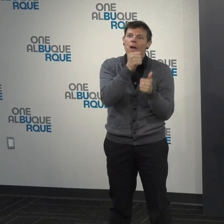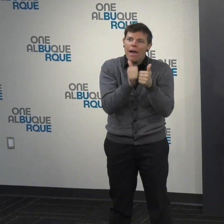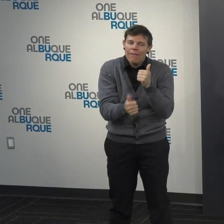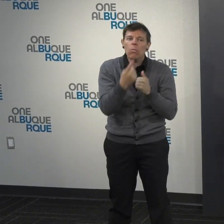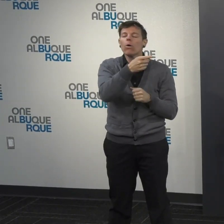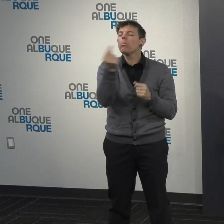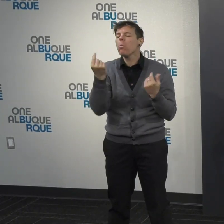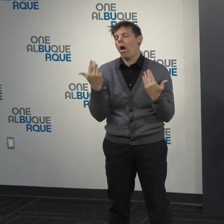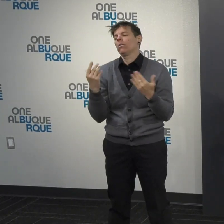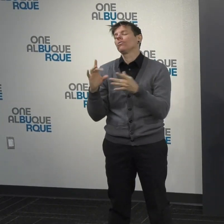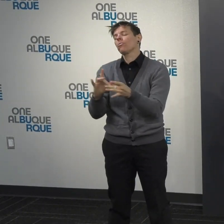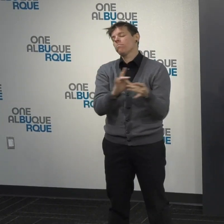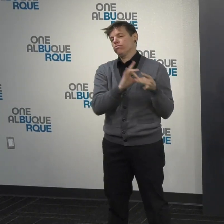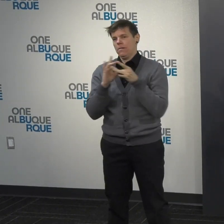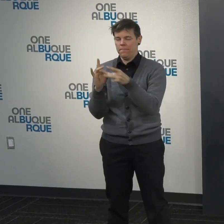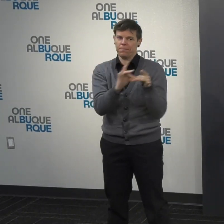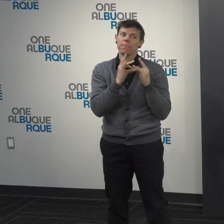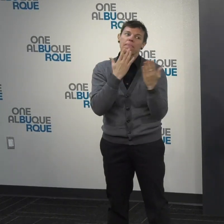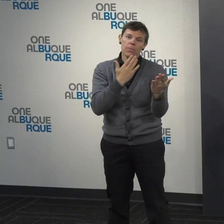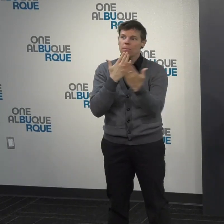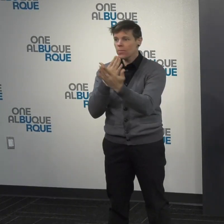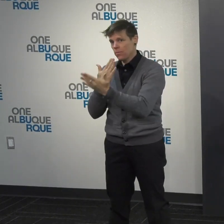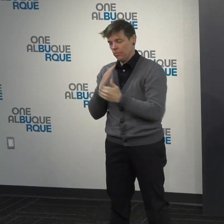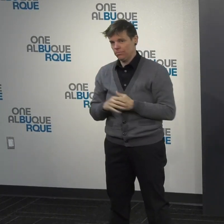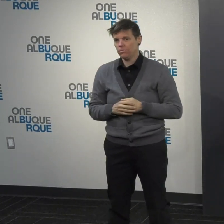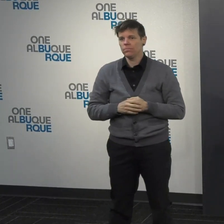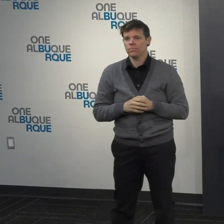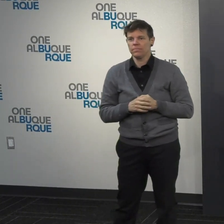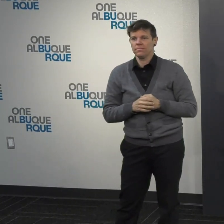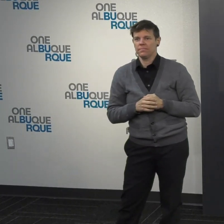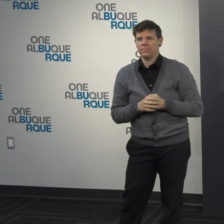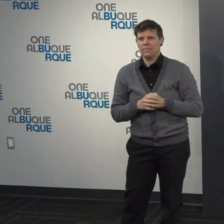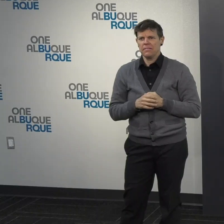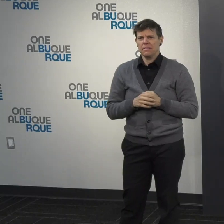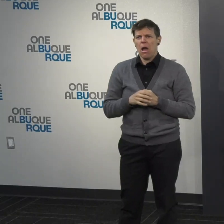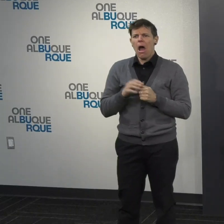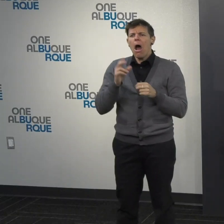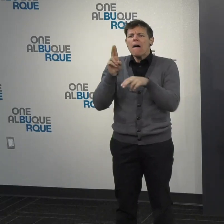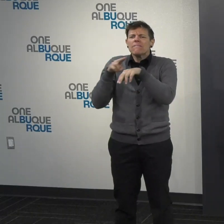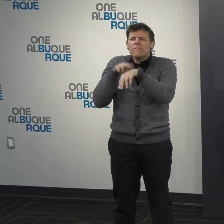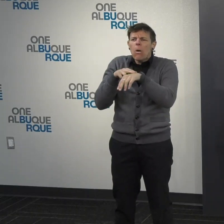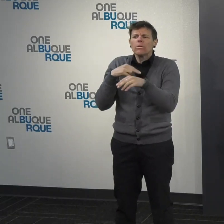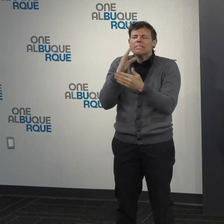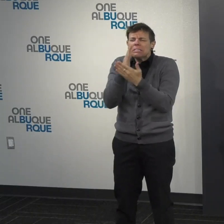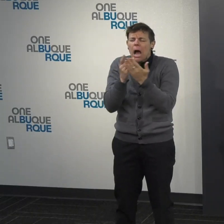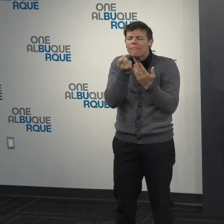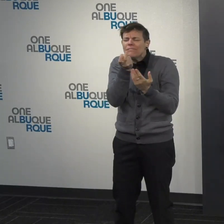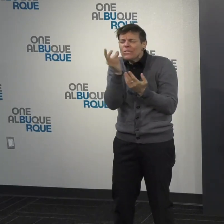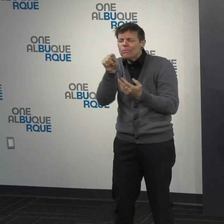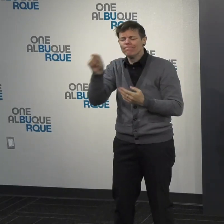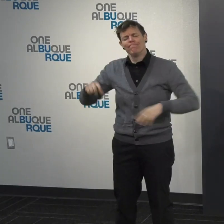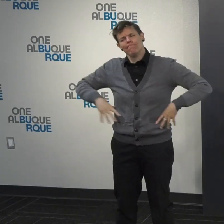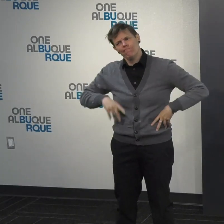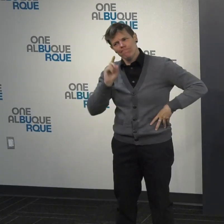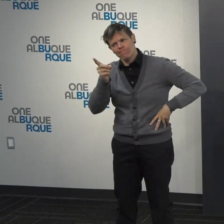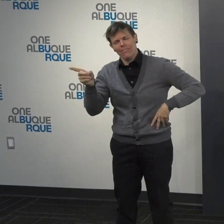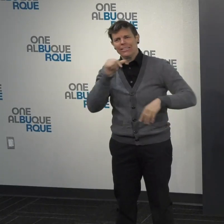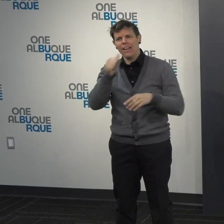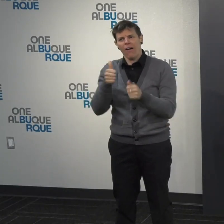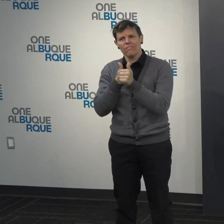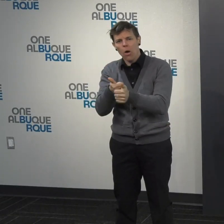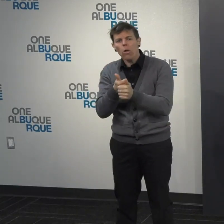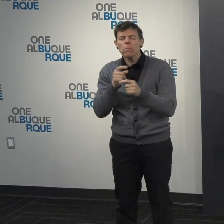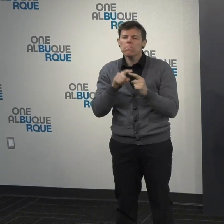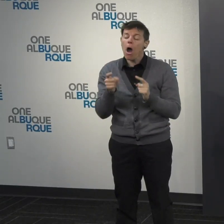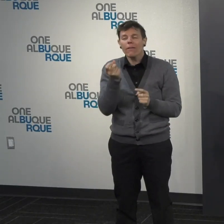weekend. Now, there were some exceptions, we'll talk about a few of those, but by and large, not many. And so it was a very good weekend with respect